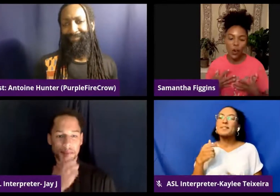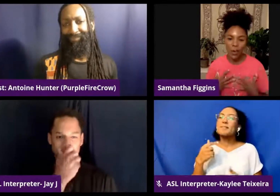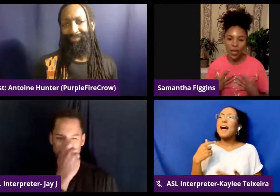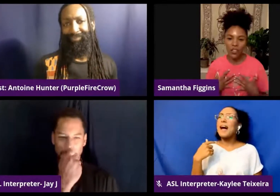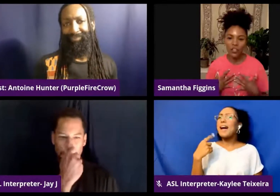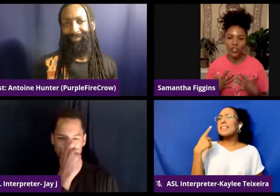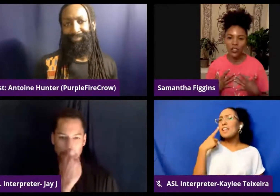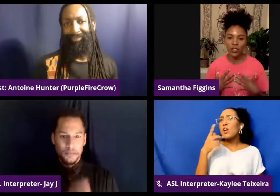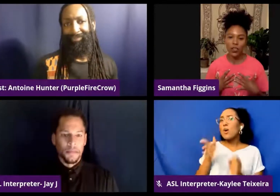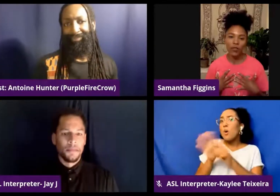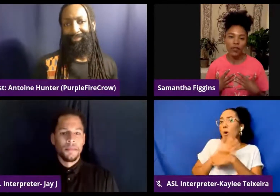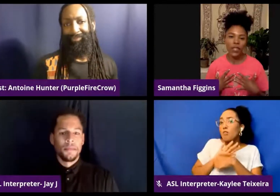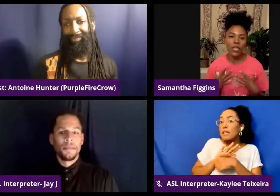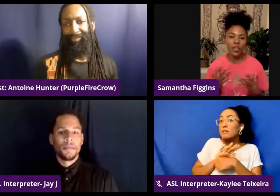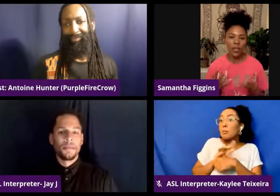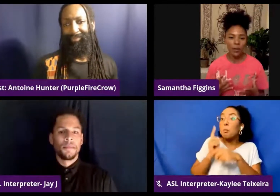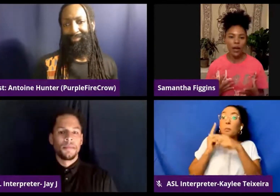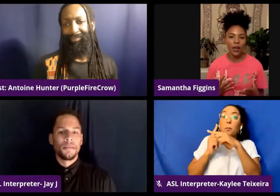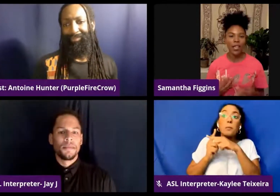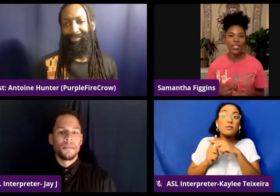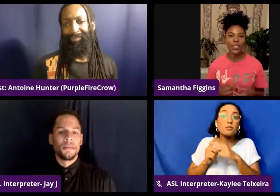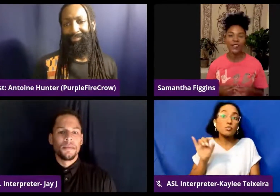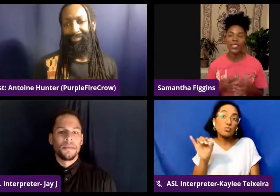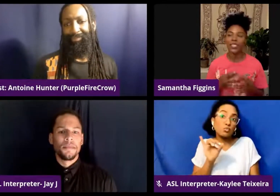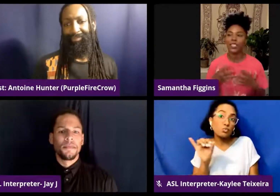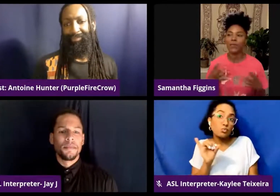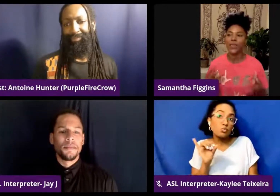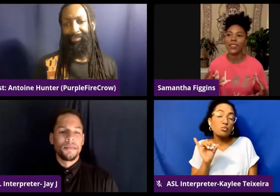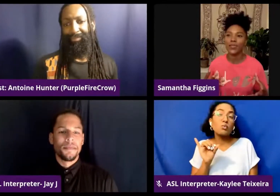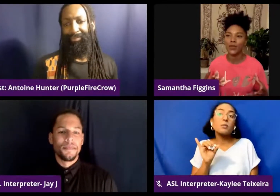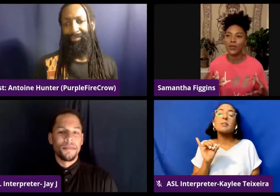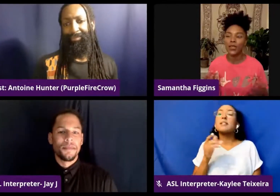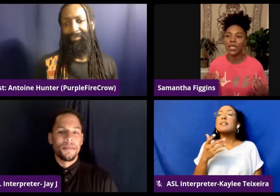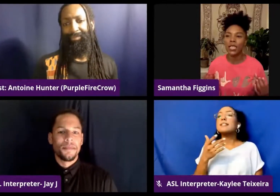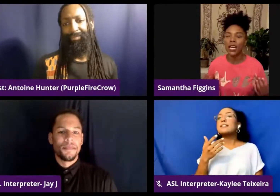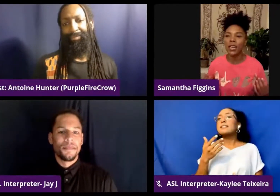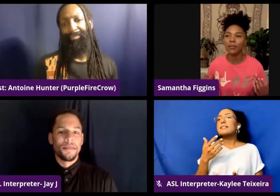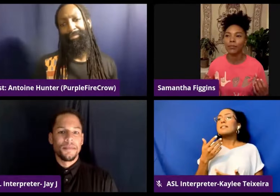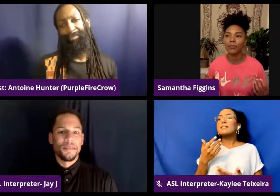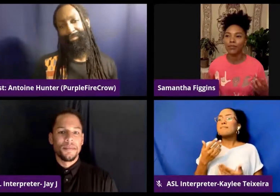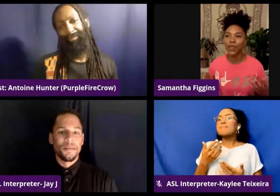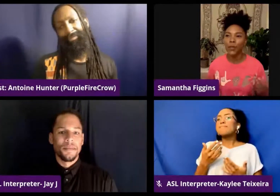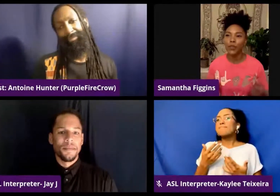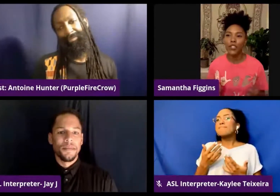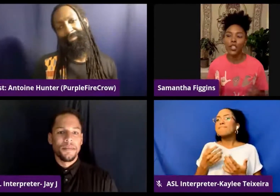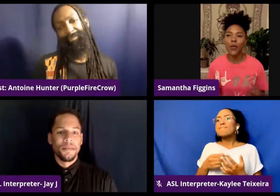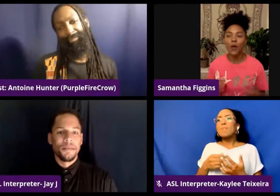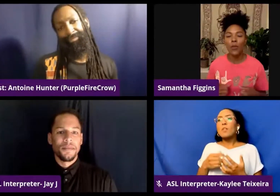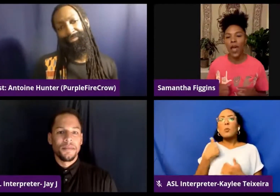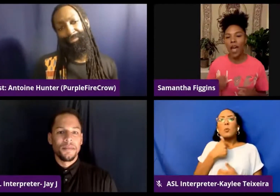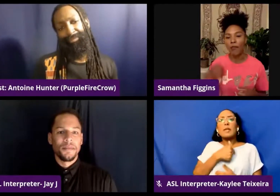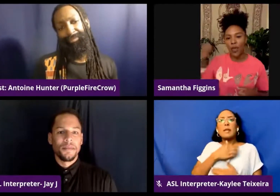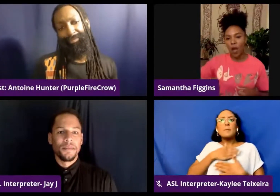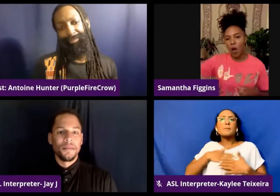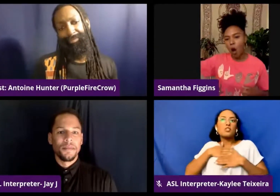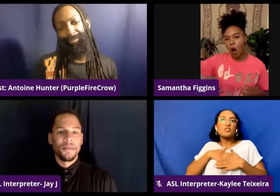us so much. If you really think about it, it's given us the space to really appreciate what we have without all